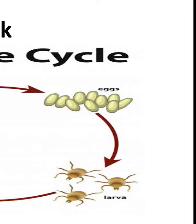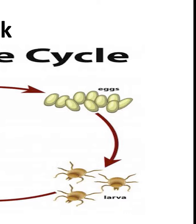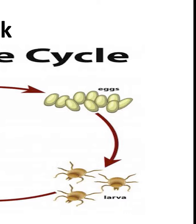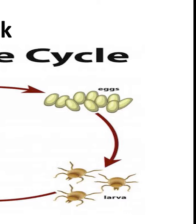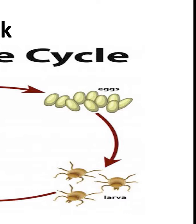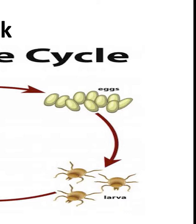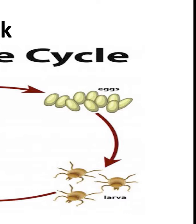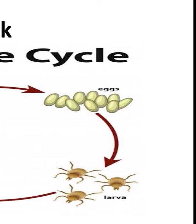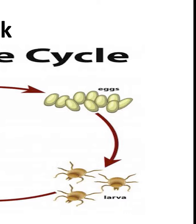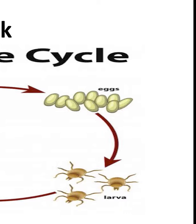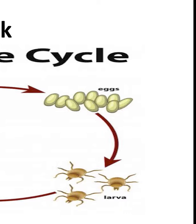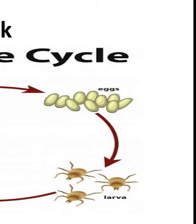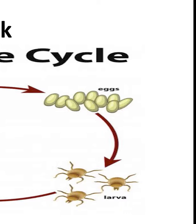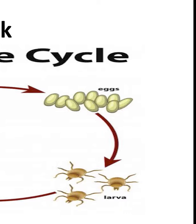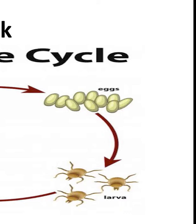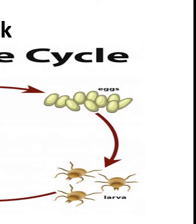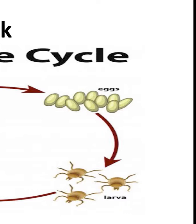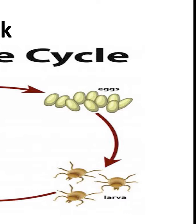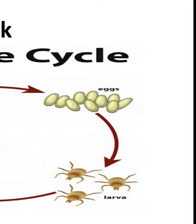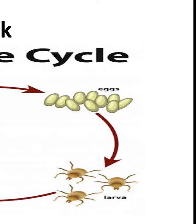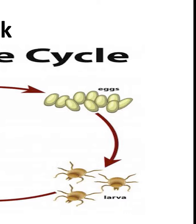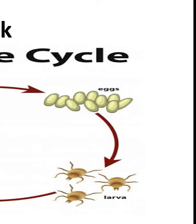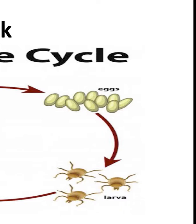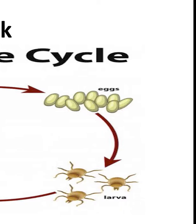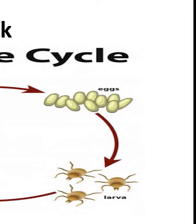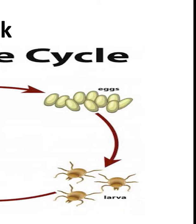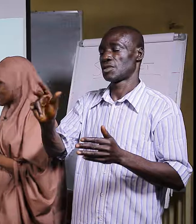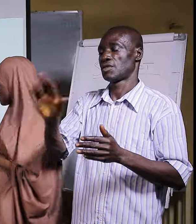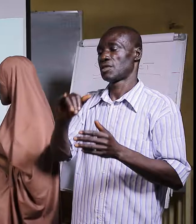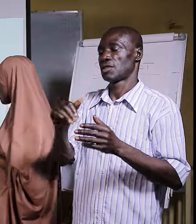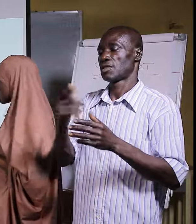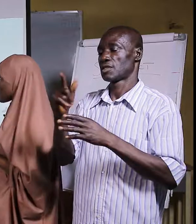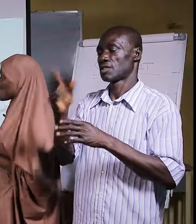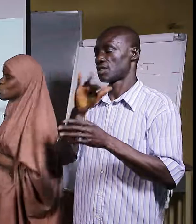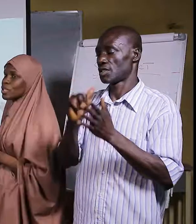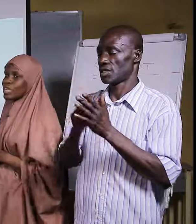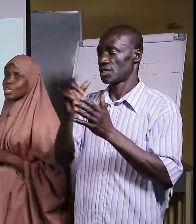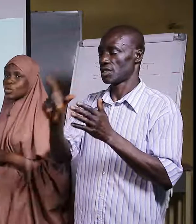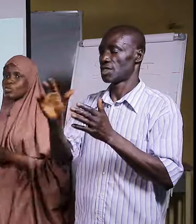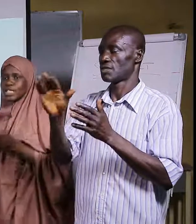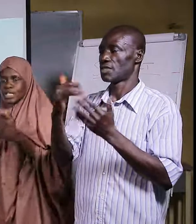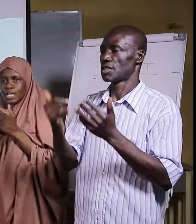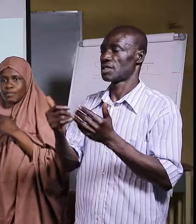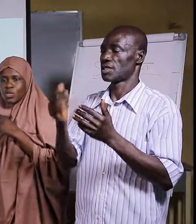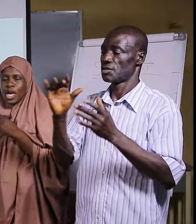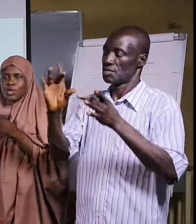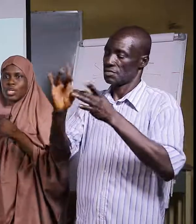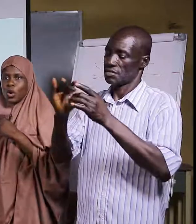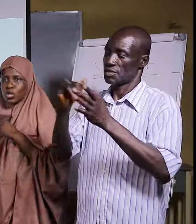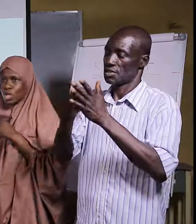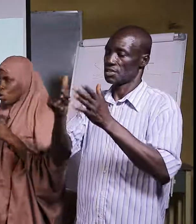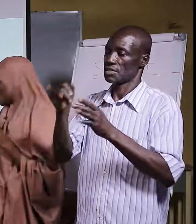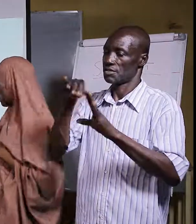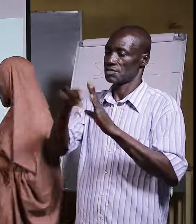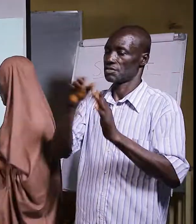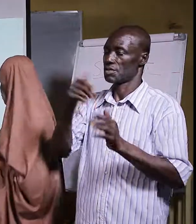develop and molt, and it will what? It will turn into larva on the grasses. Then the larva now will fix itself into another